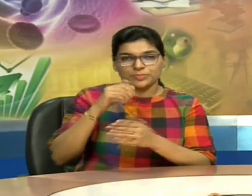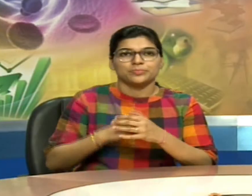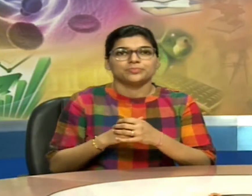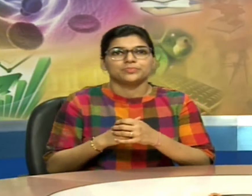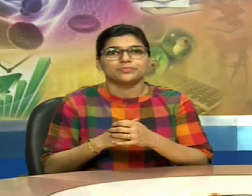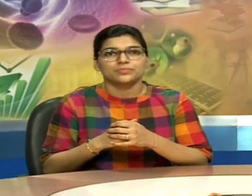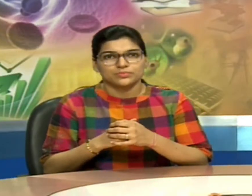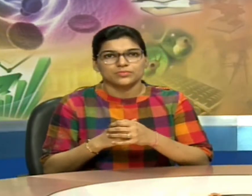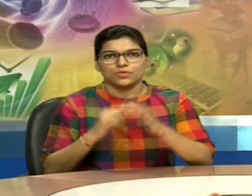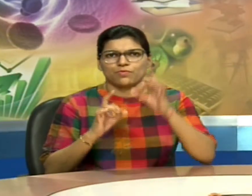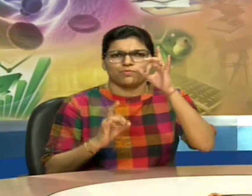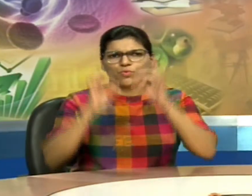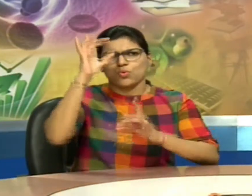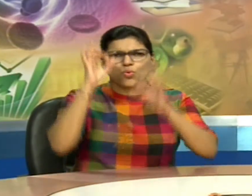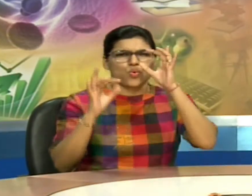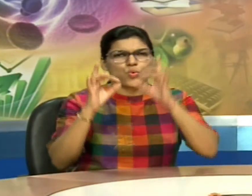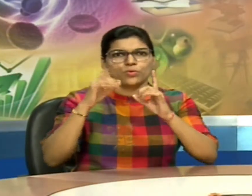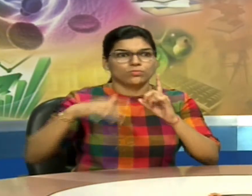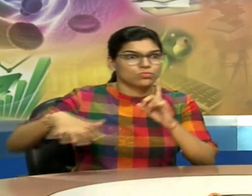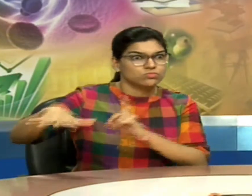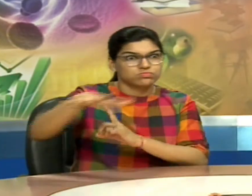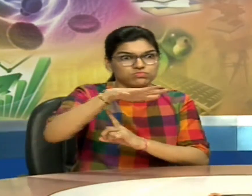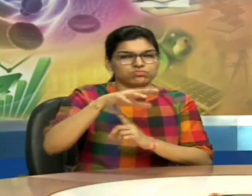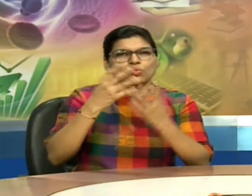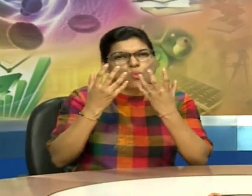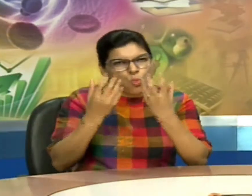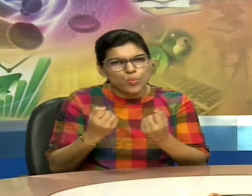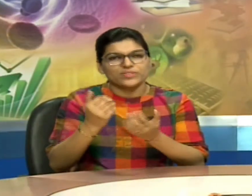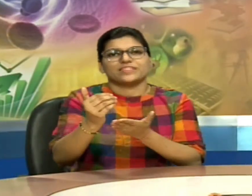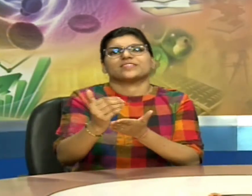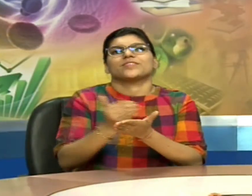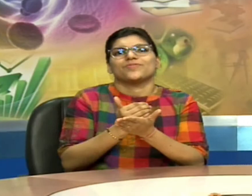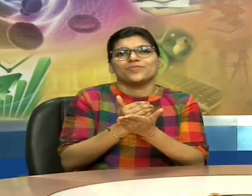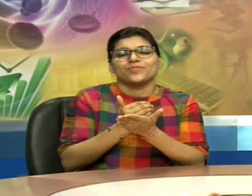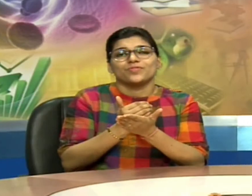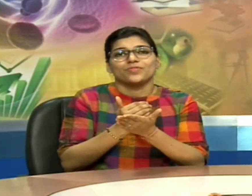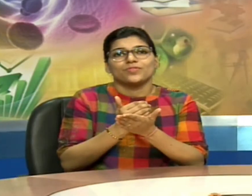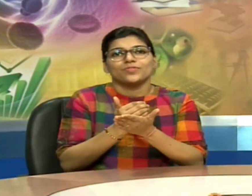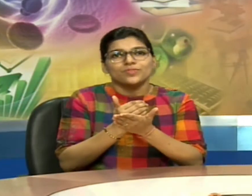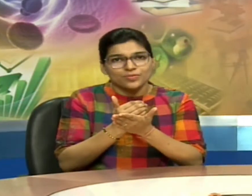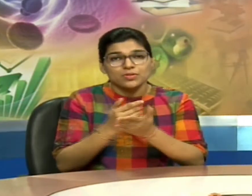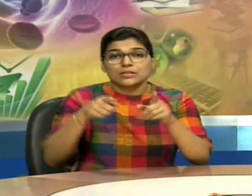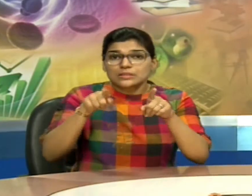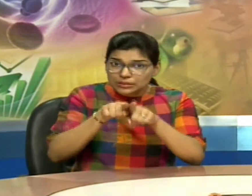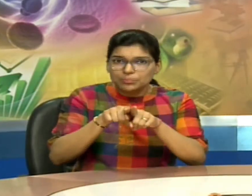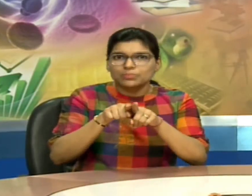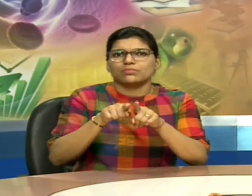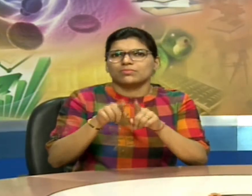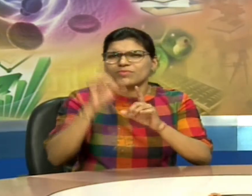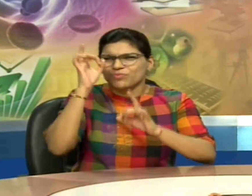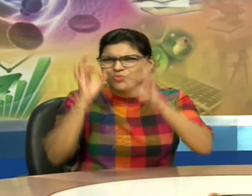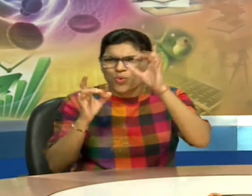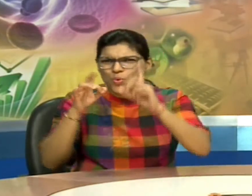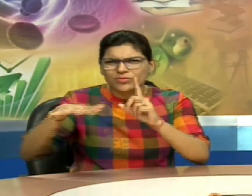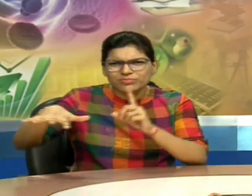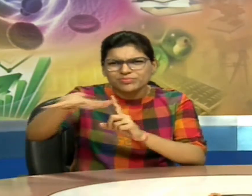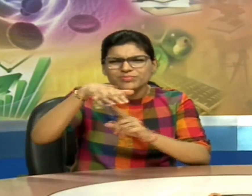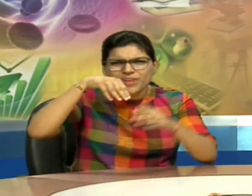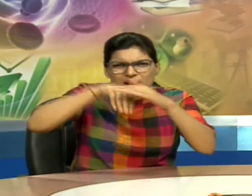14th point. It tells us that we should save forest and we should also save